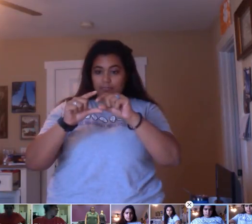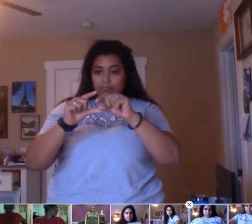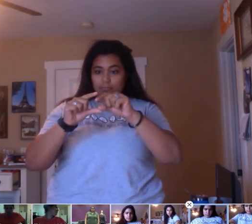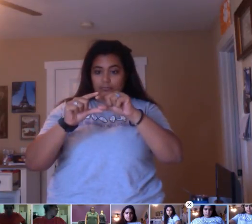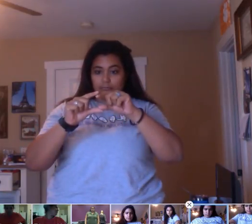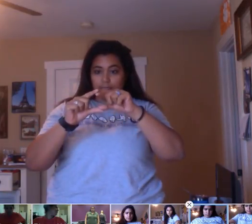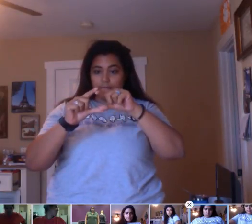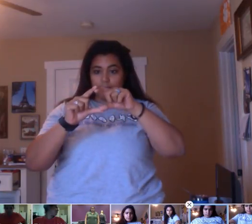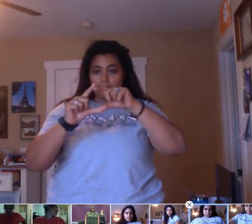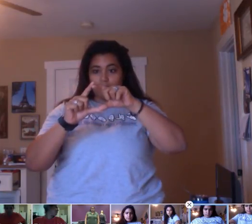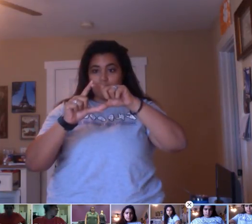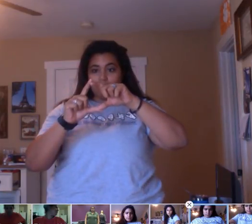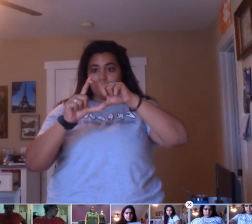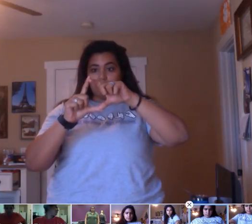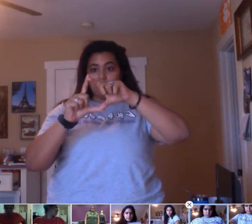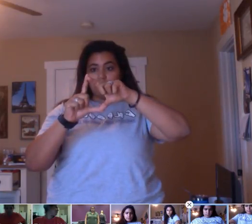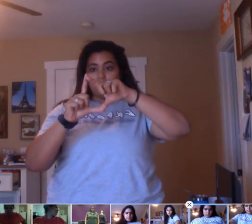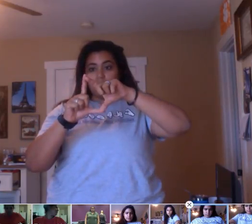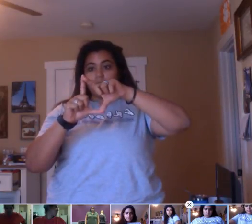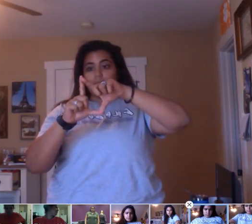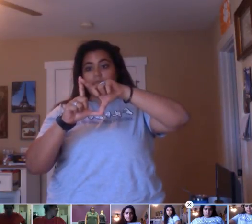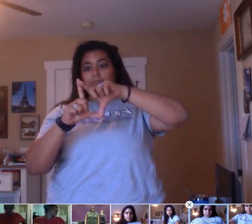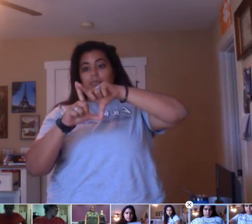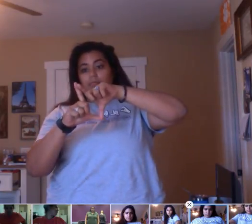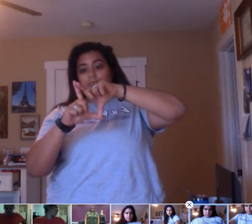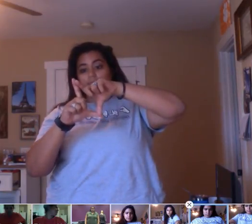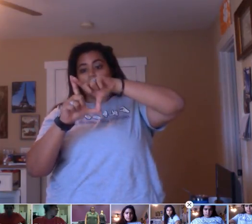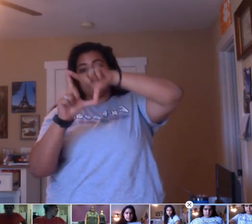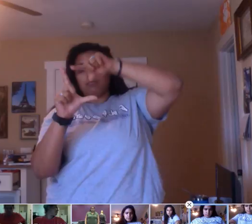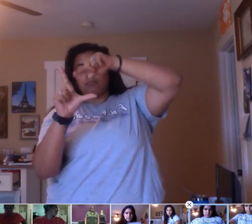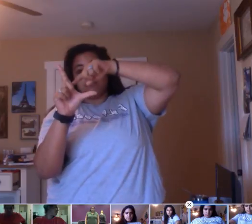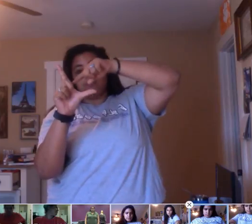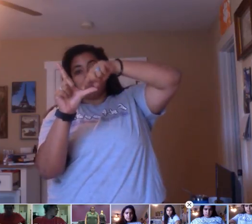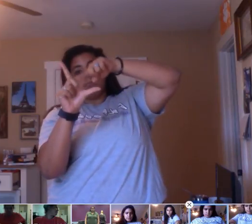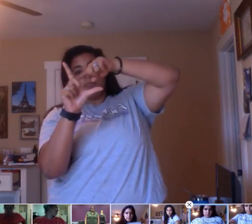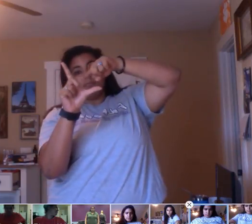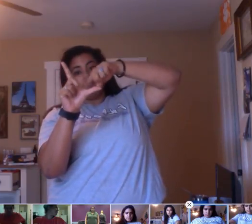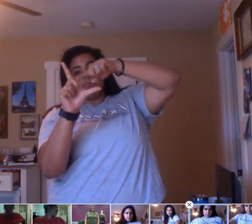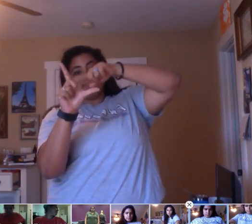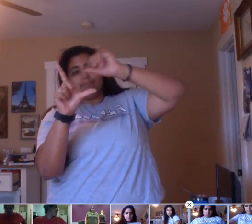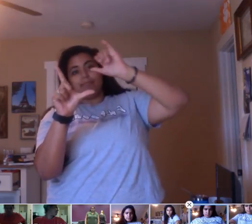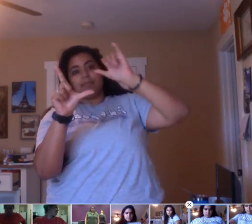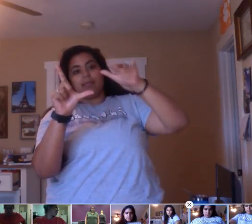So, and you can make it wider.